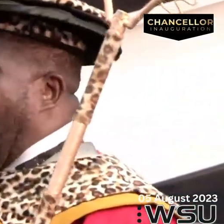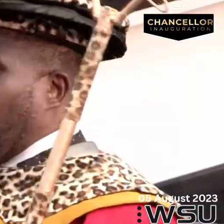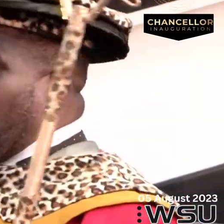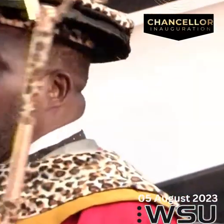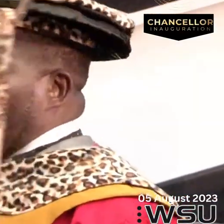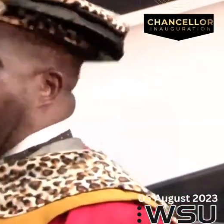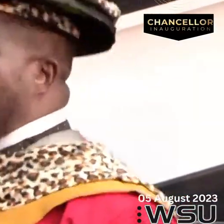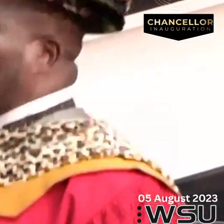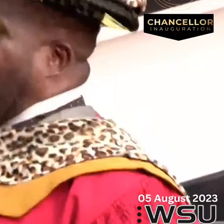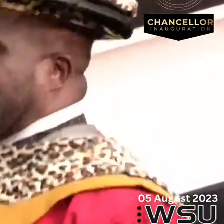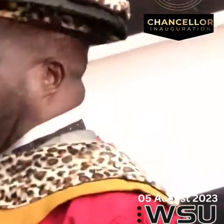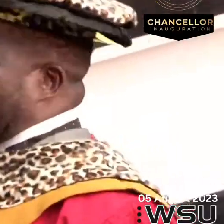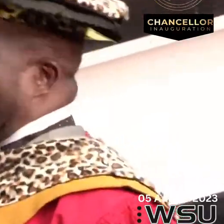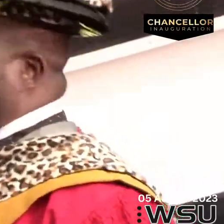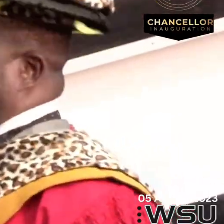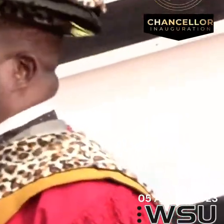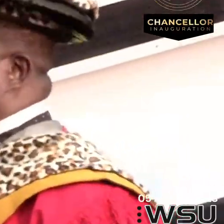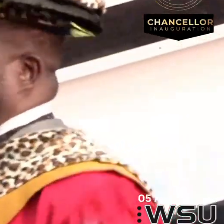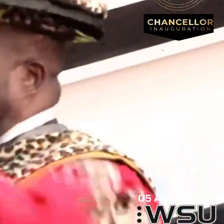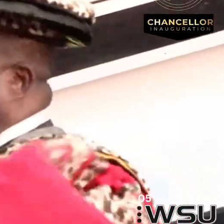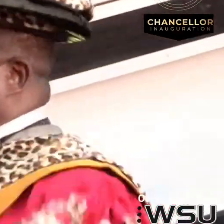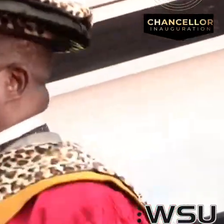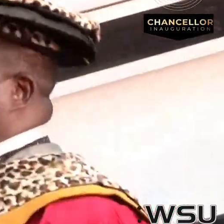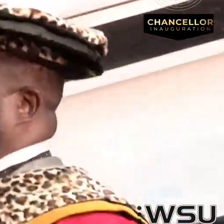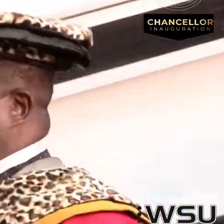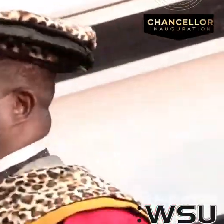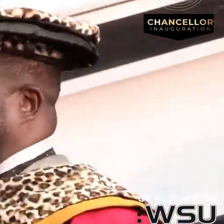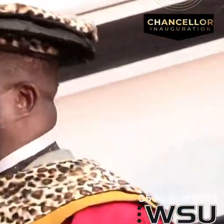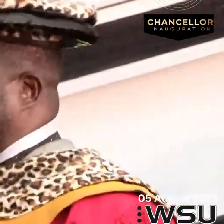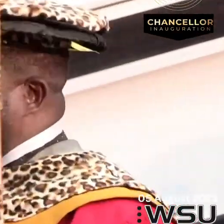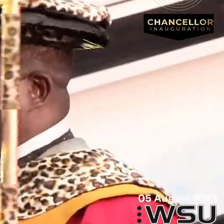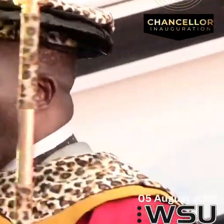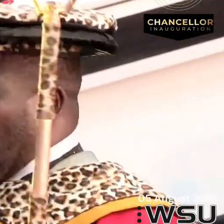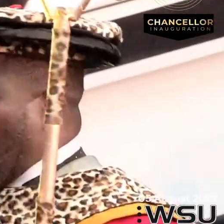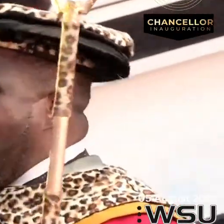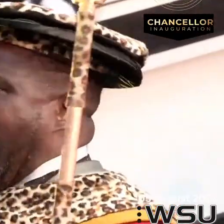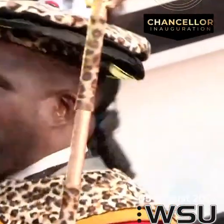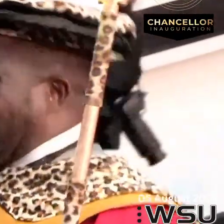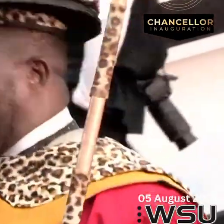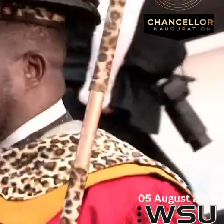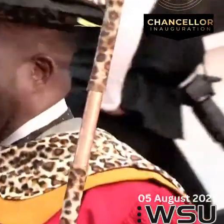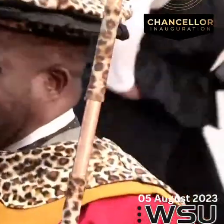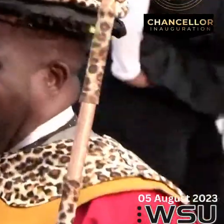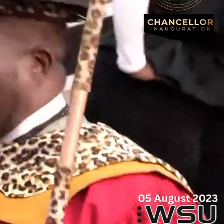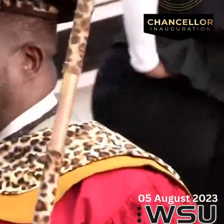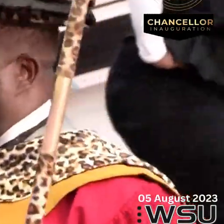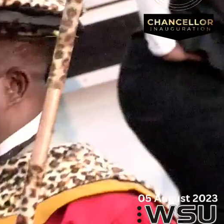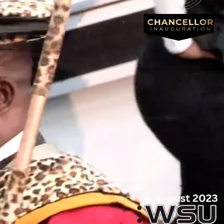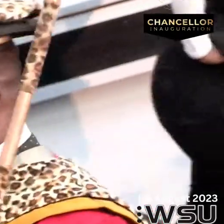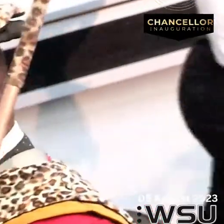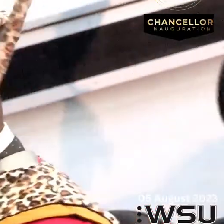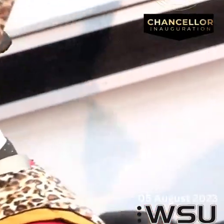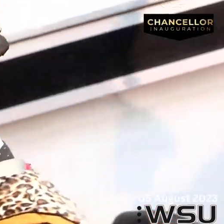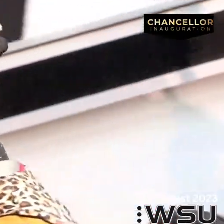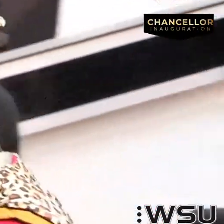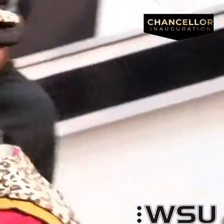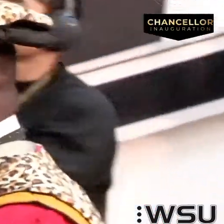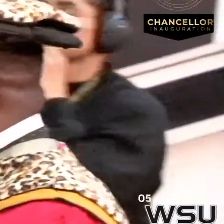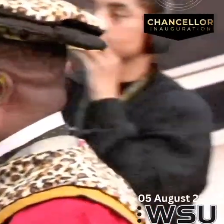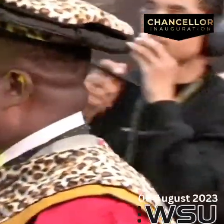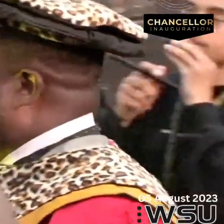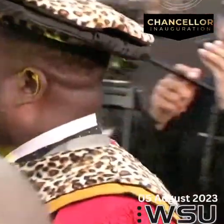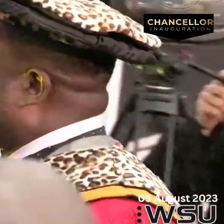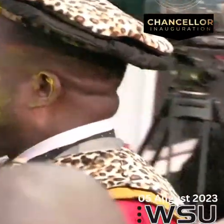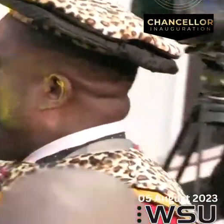Wapogokaka. Bem kontangandini bapheka kwi university ezinengqondo abacinga njalo phofu